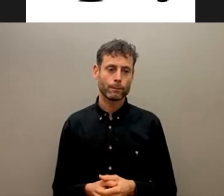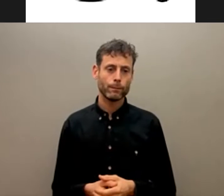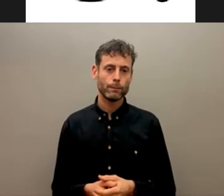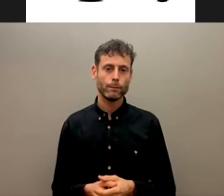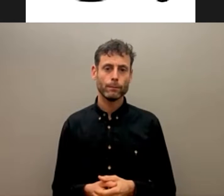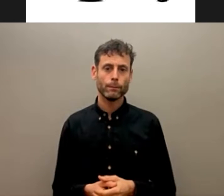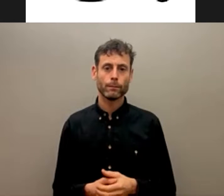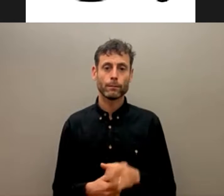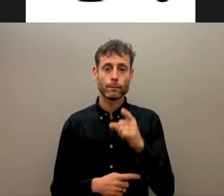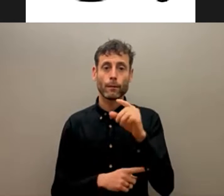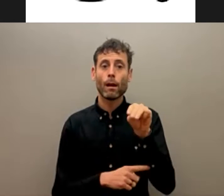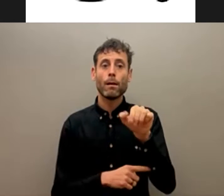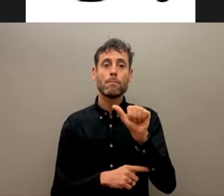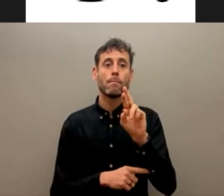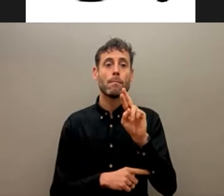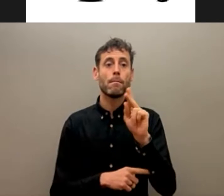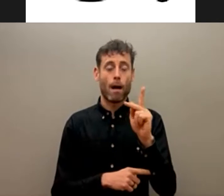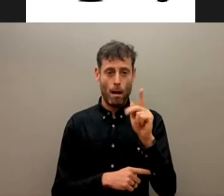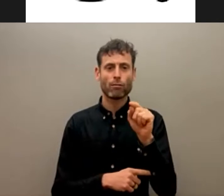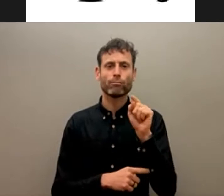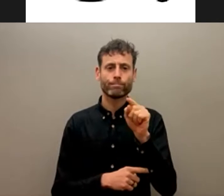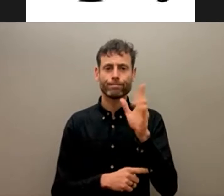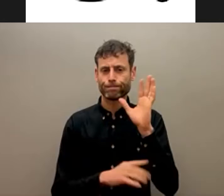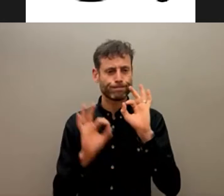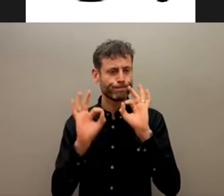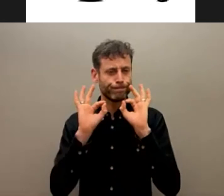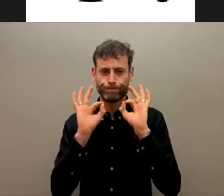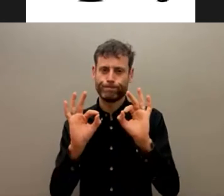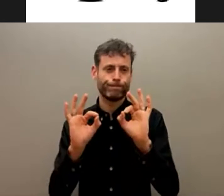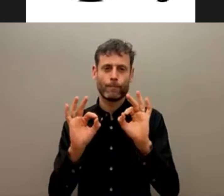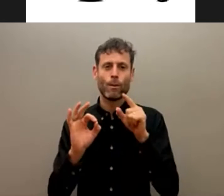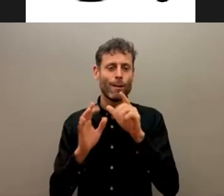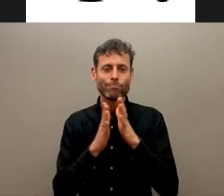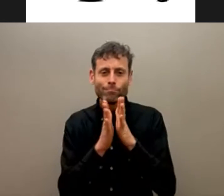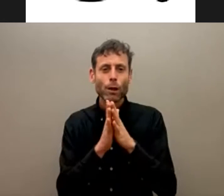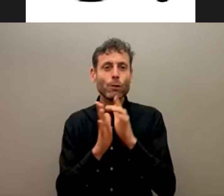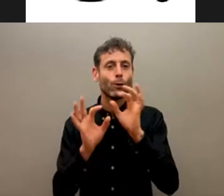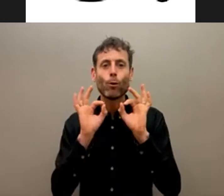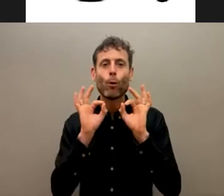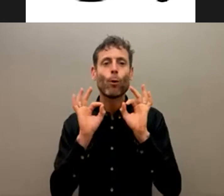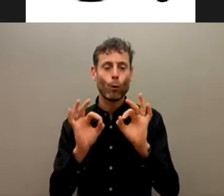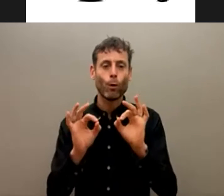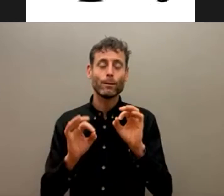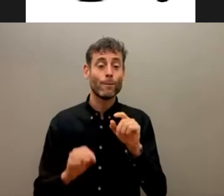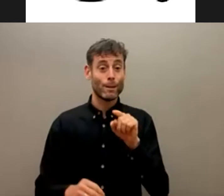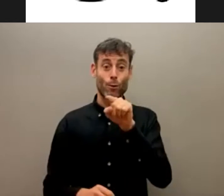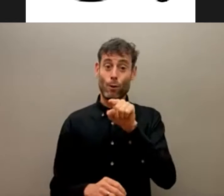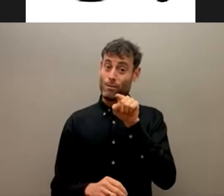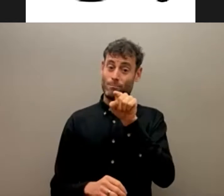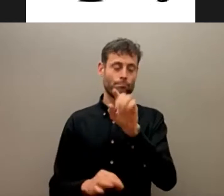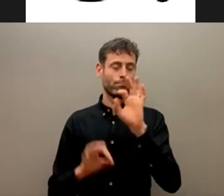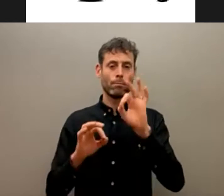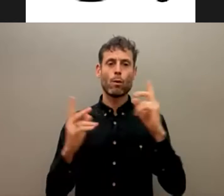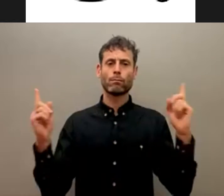that question. No, great, and I'm delighted that you've also discussed the question of reciprocity and